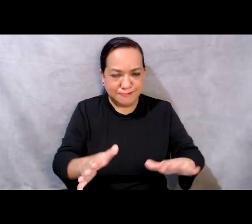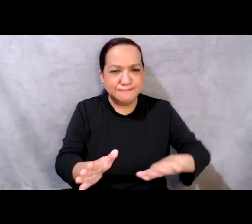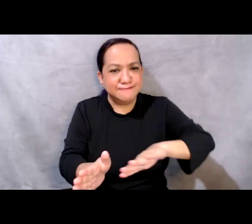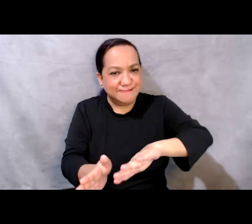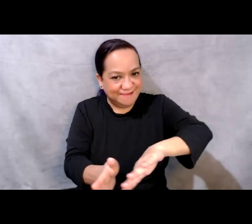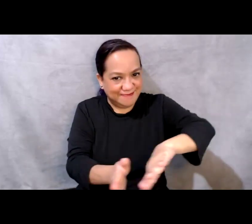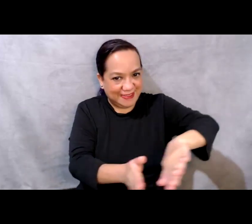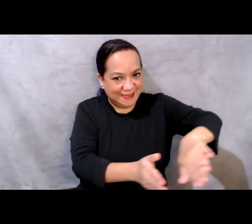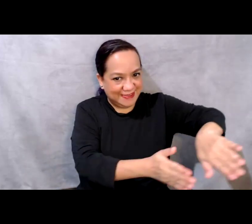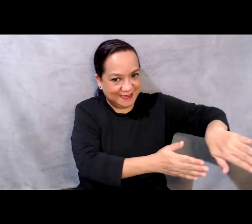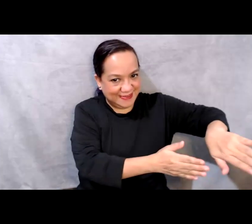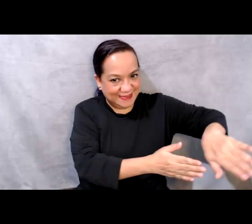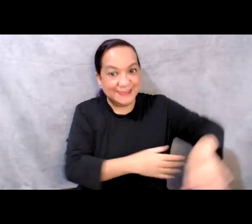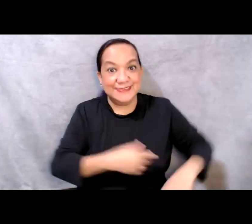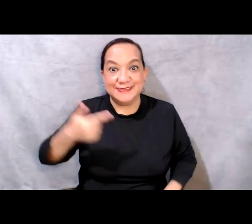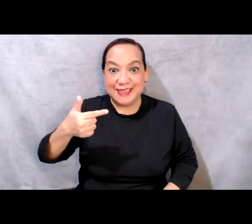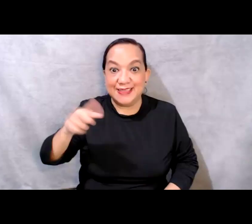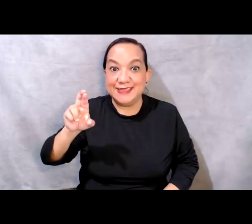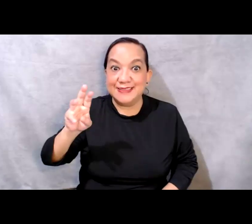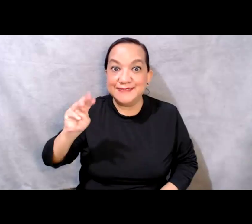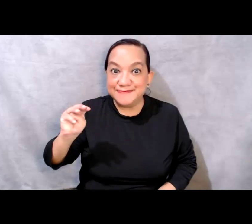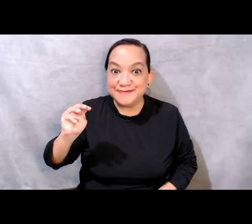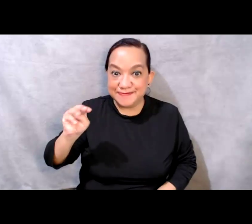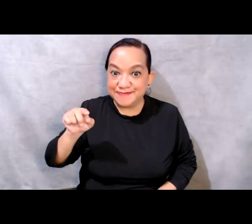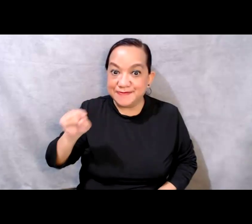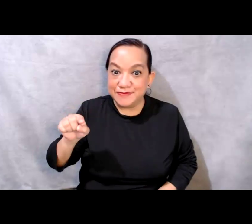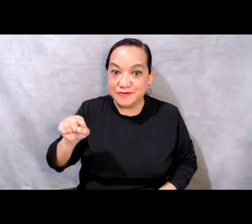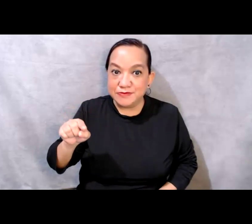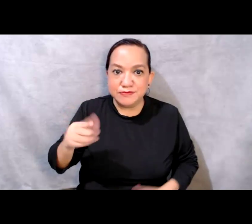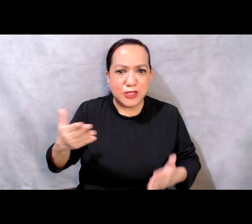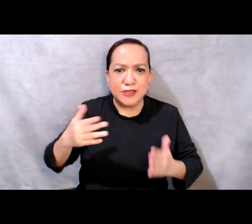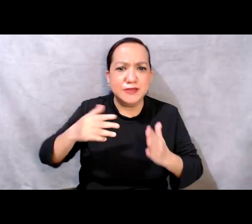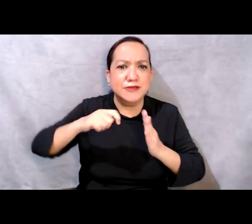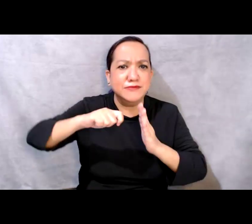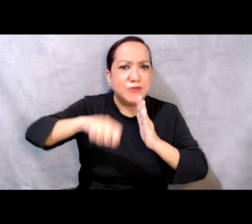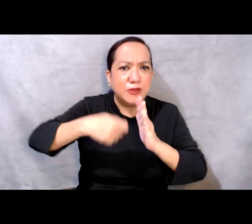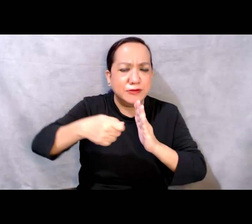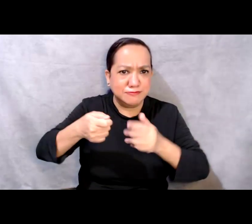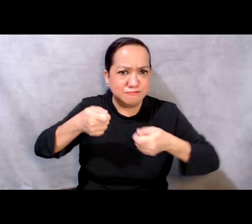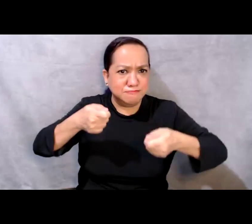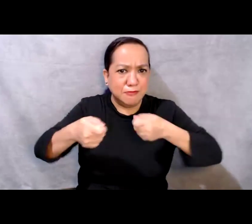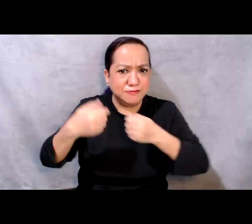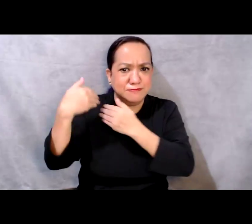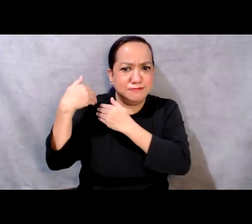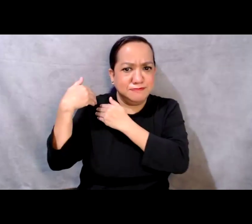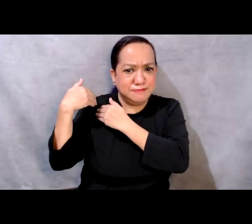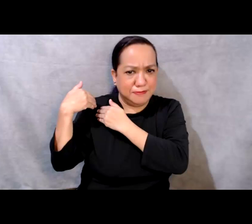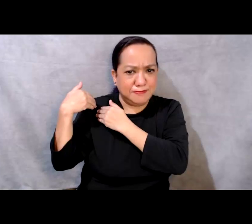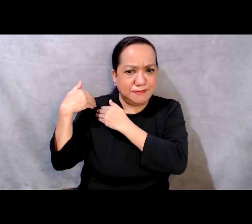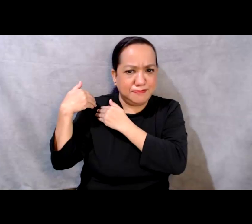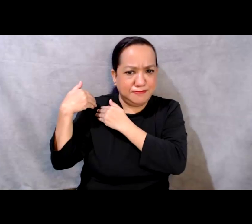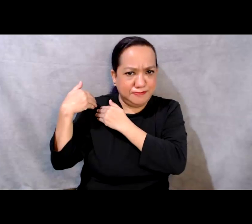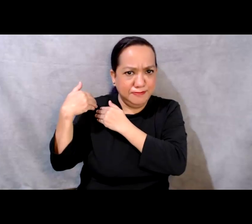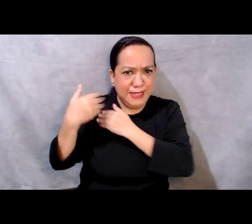usually located within the project management unit. It is mainly peopled by staff of government